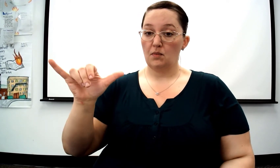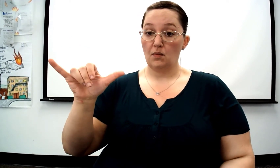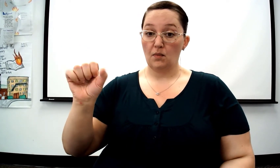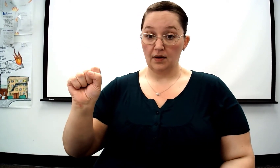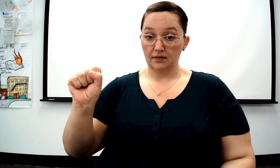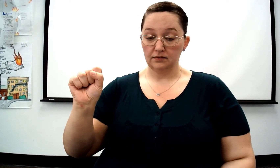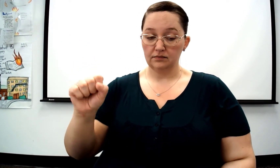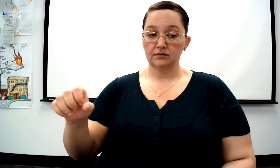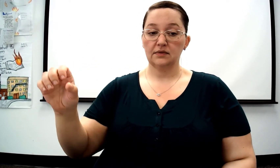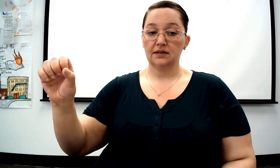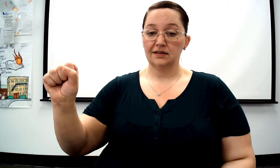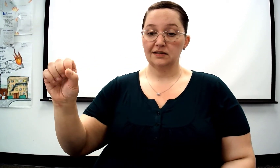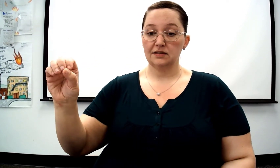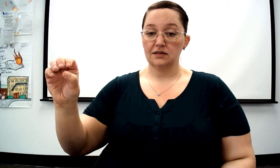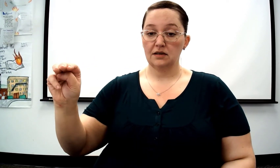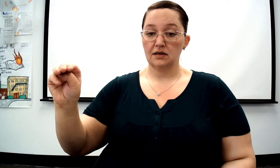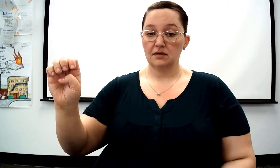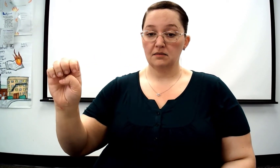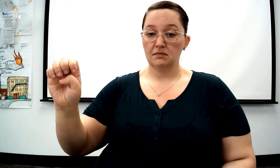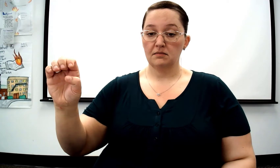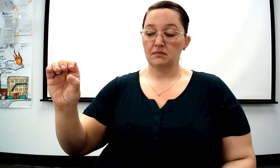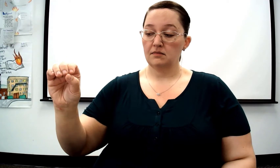This next one has 3 words on our list.